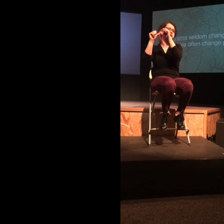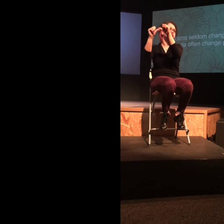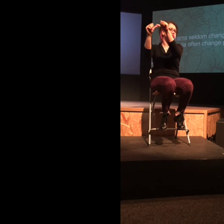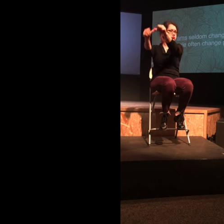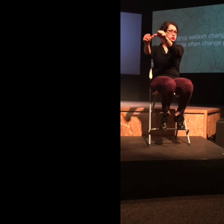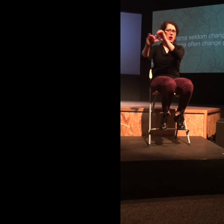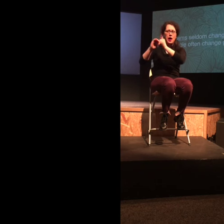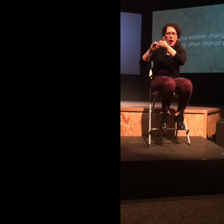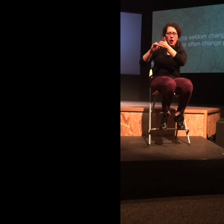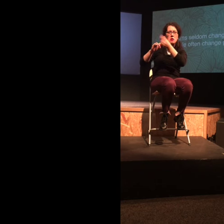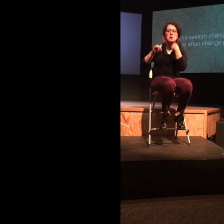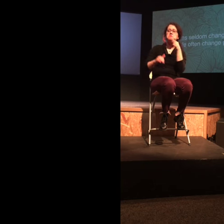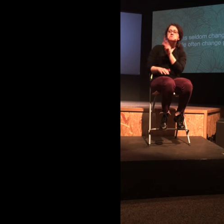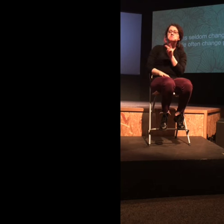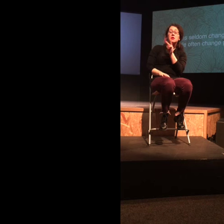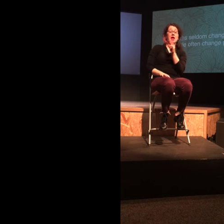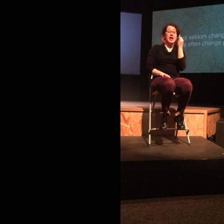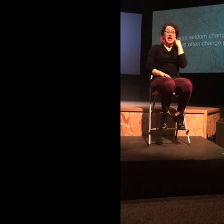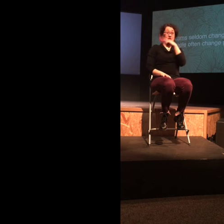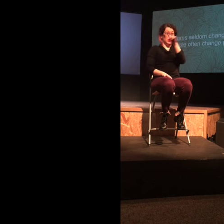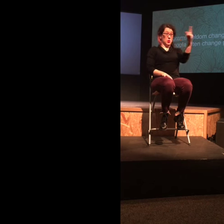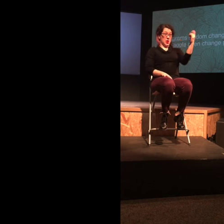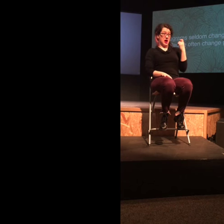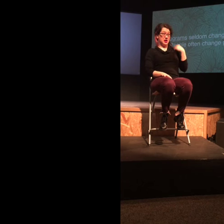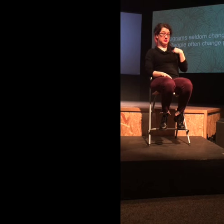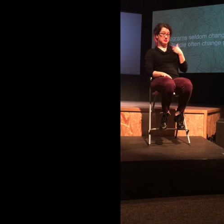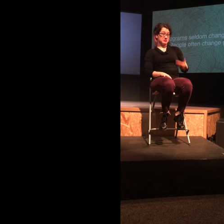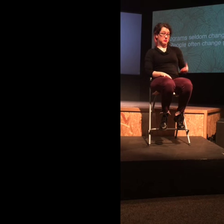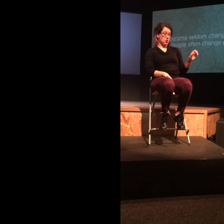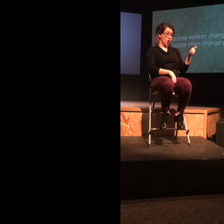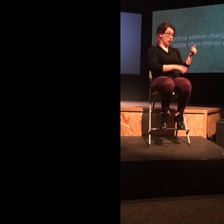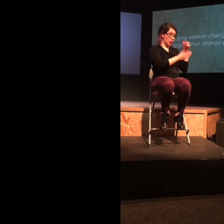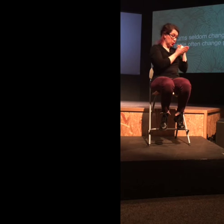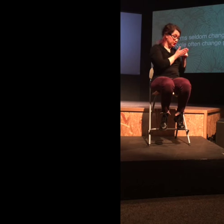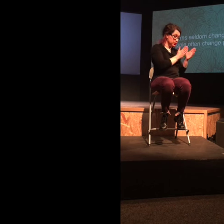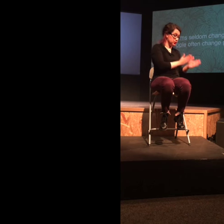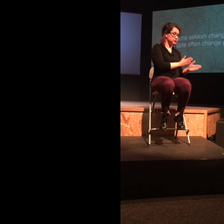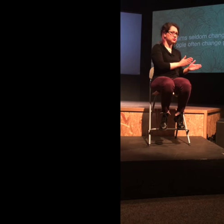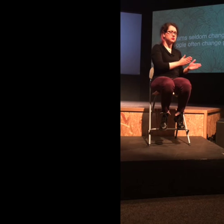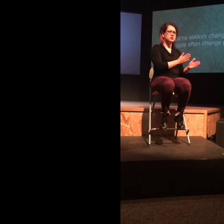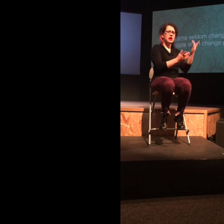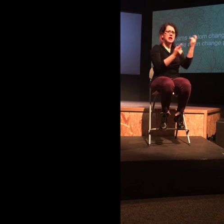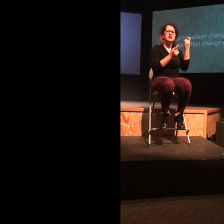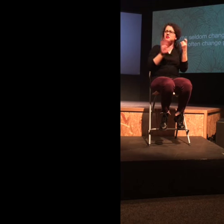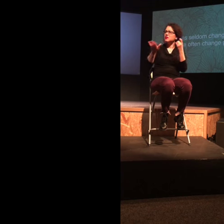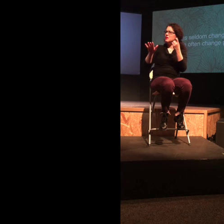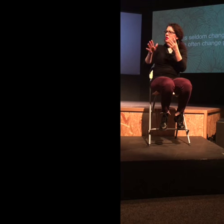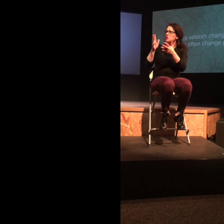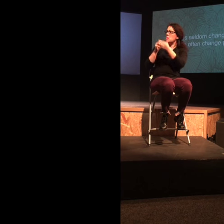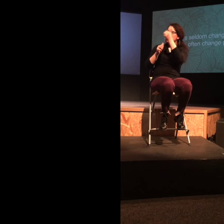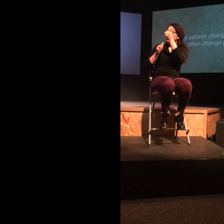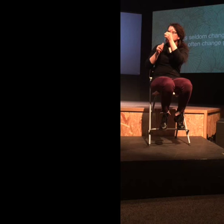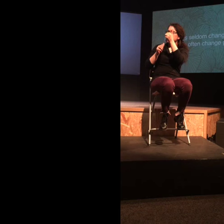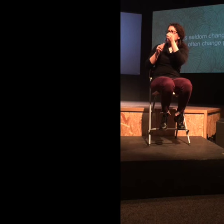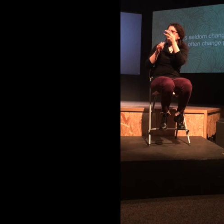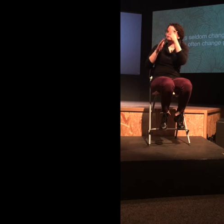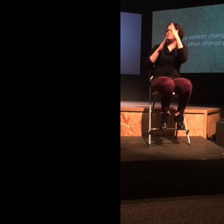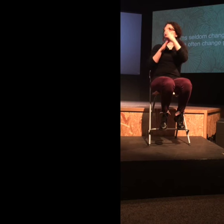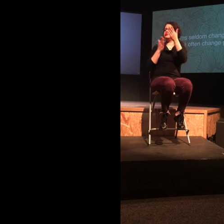if you were to ask me, if you were to ask any of the other researchers, what was the most predominant thing you found in your study for kids who